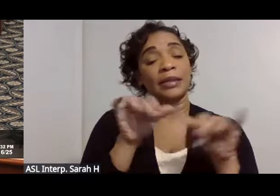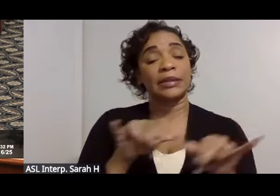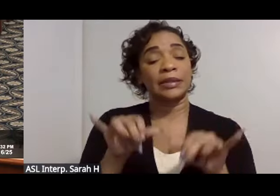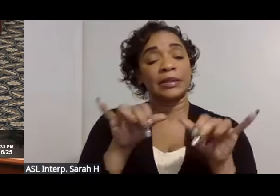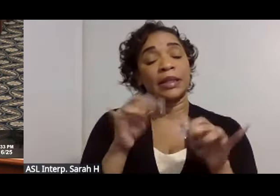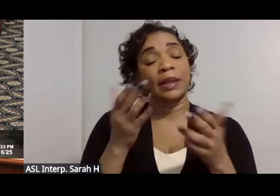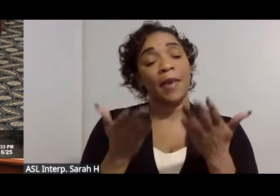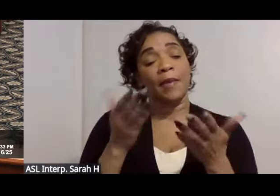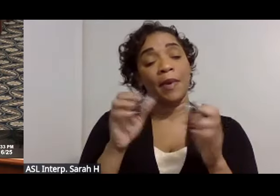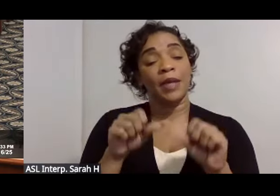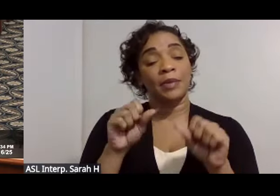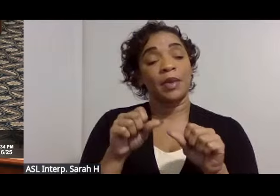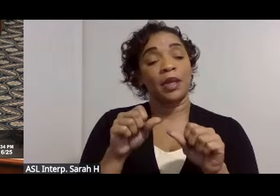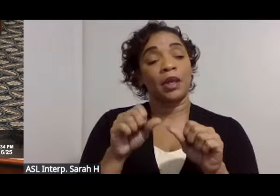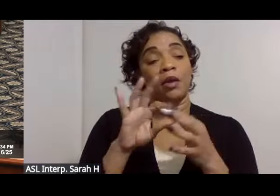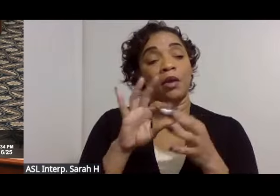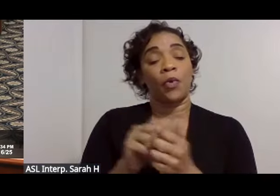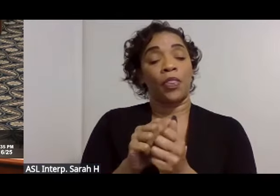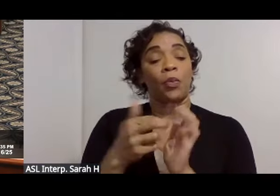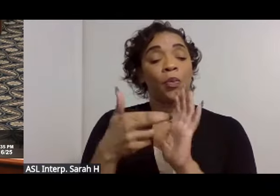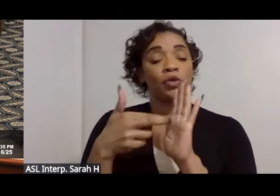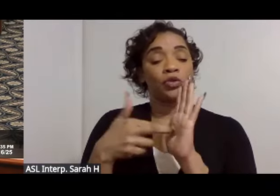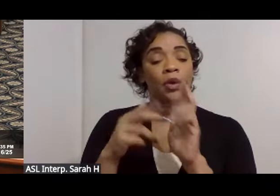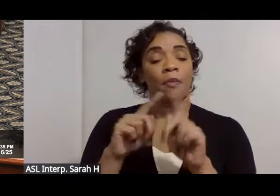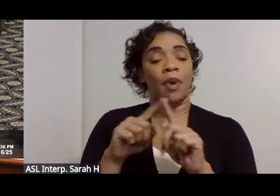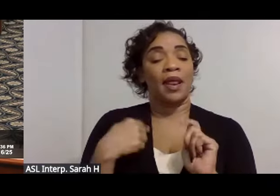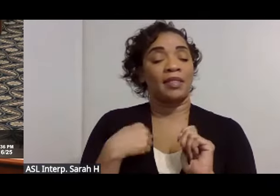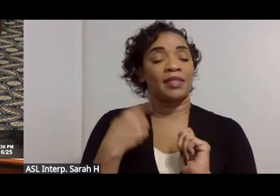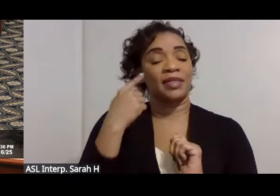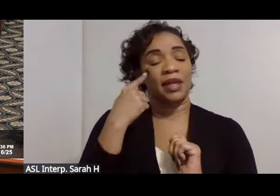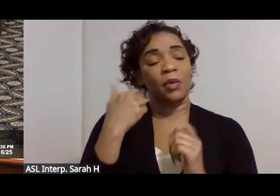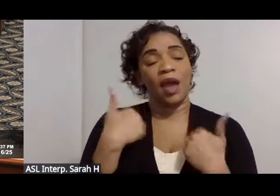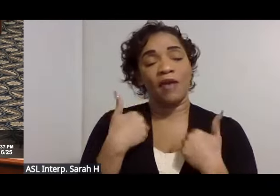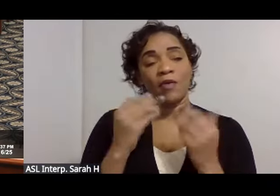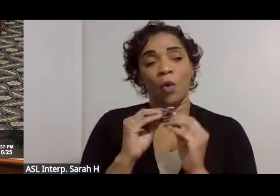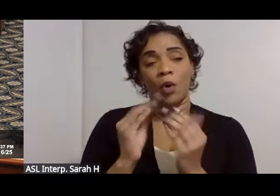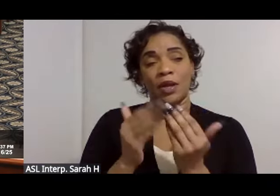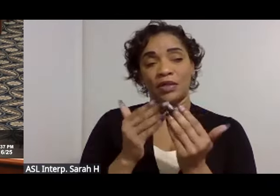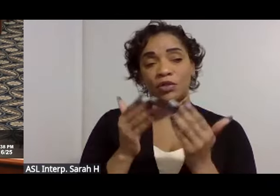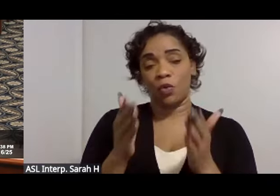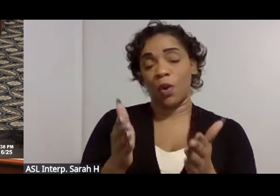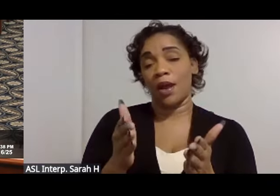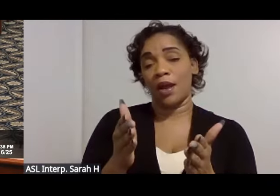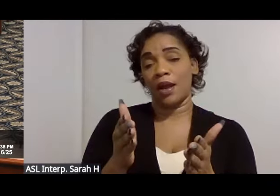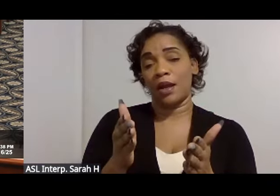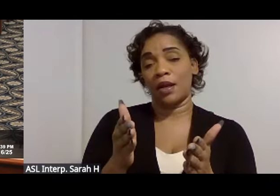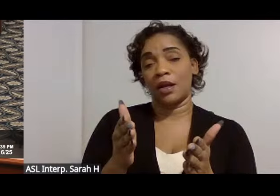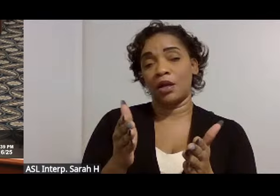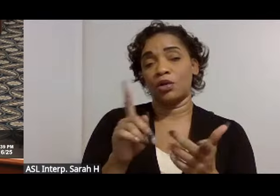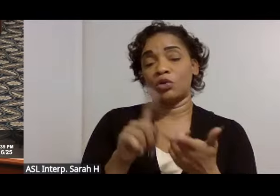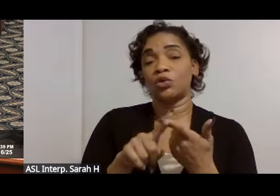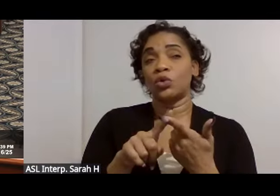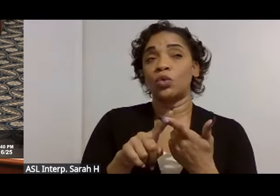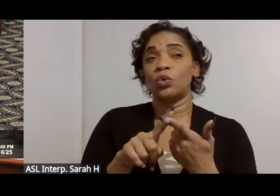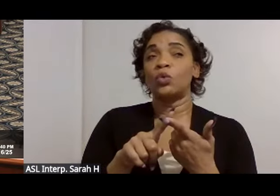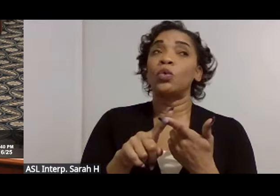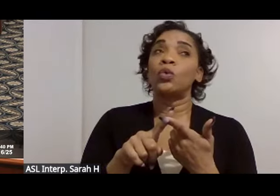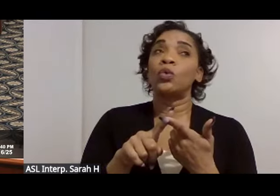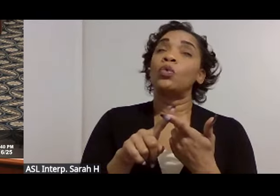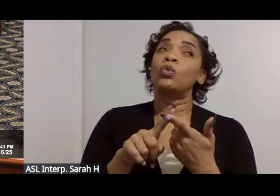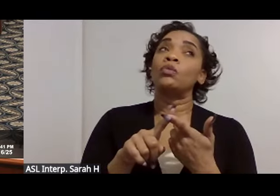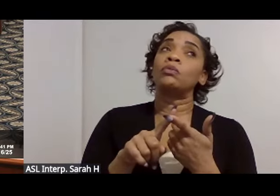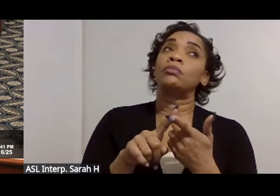terms of registering. I think there's an easier way to get about that change. If we go back to the previous version of this, the clause